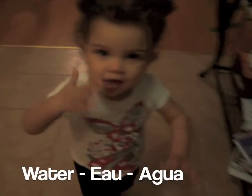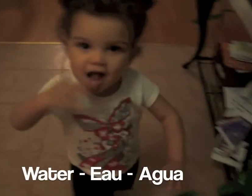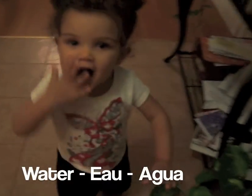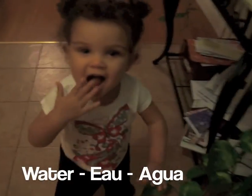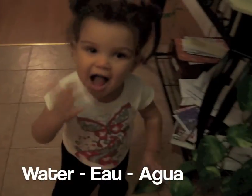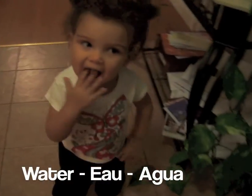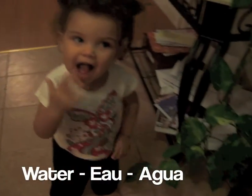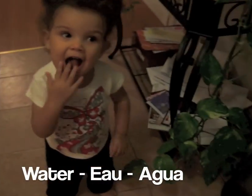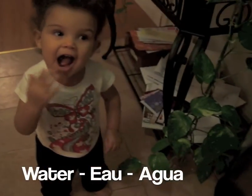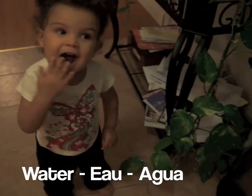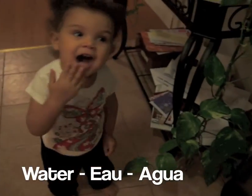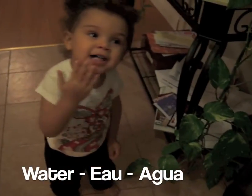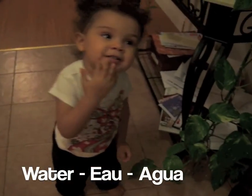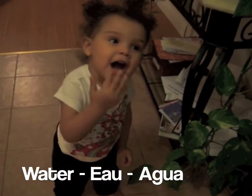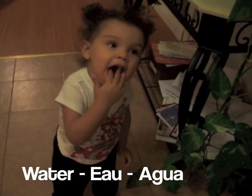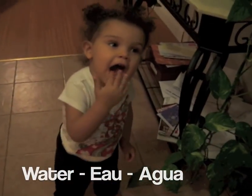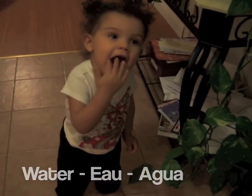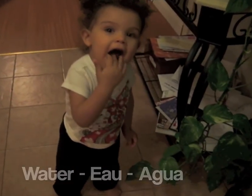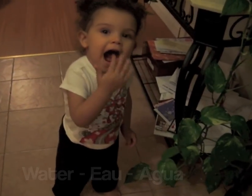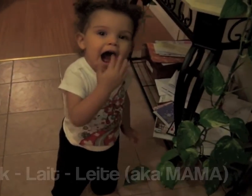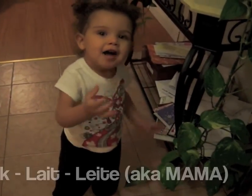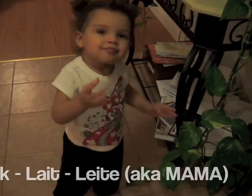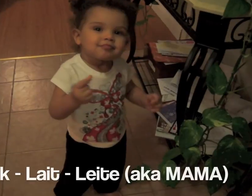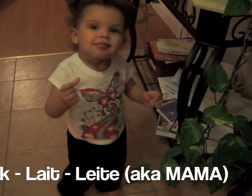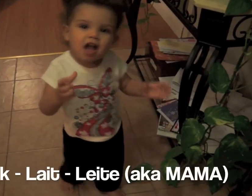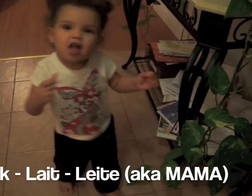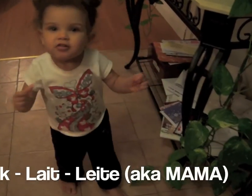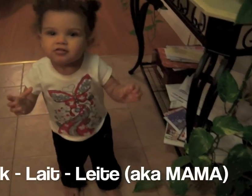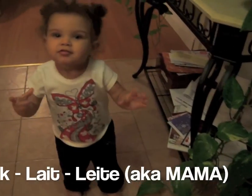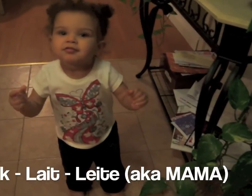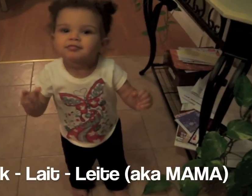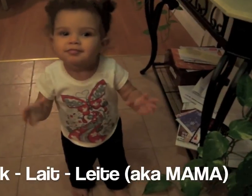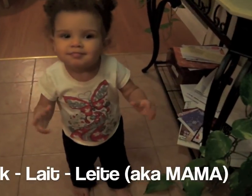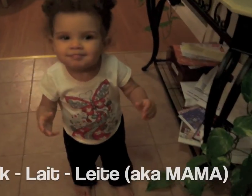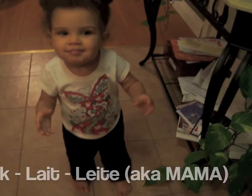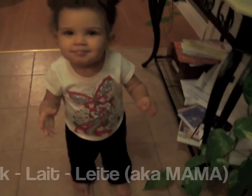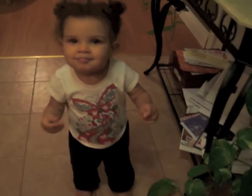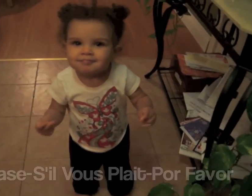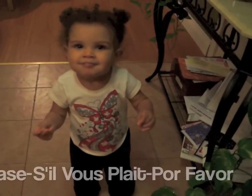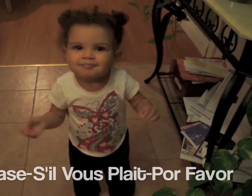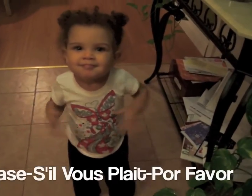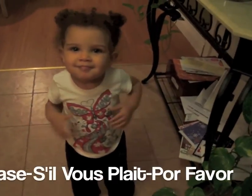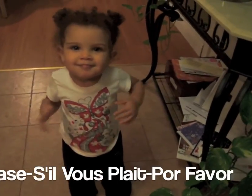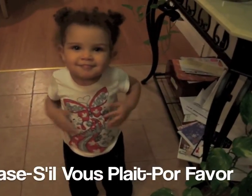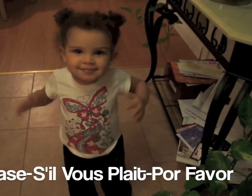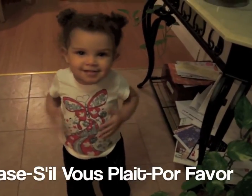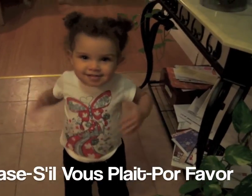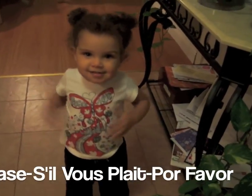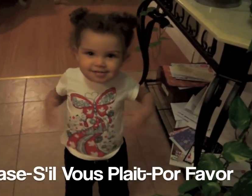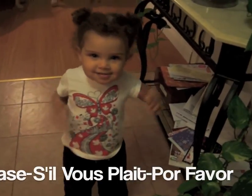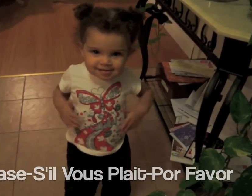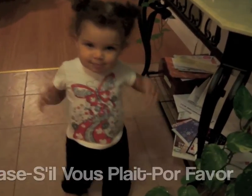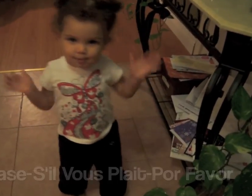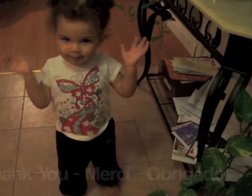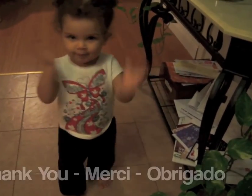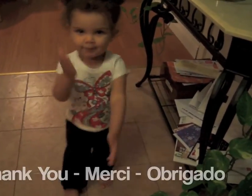Agua? How about mama? You want some milk? Milk. Good. Say please. Merci. Thank you.